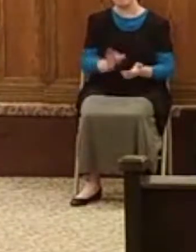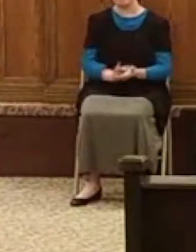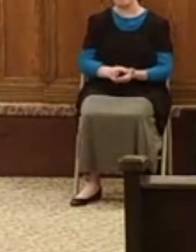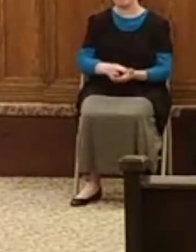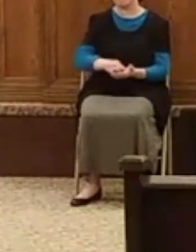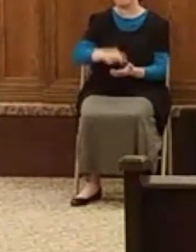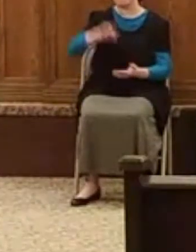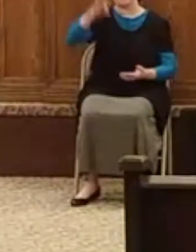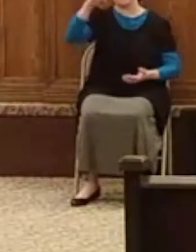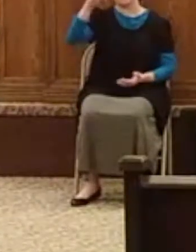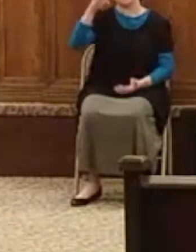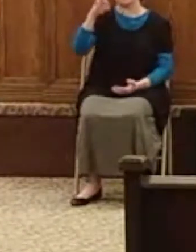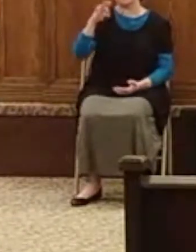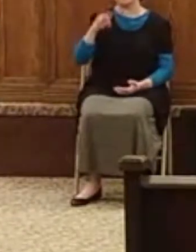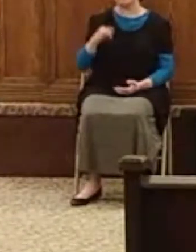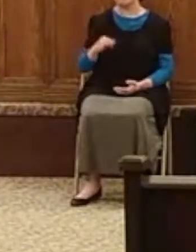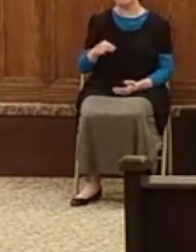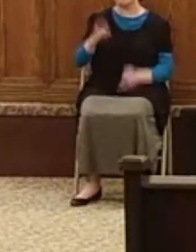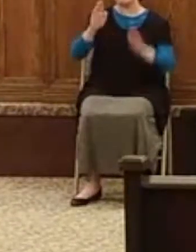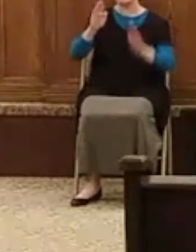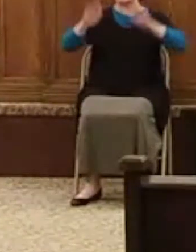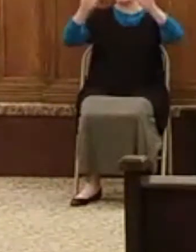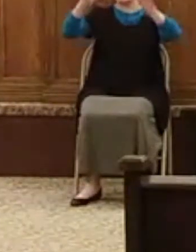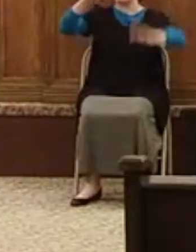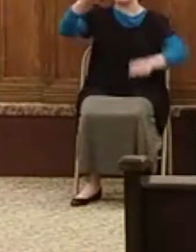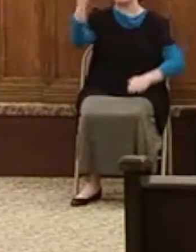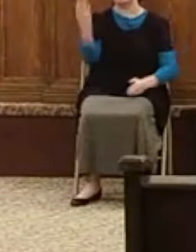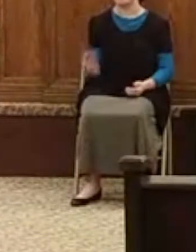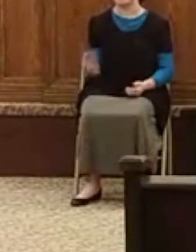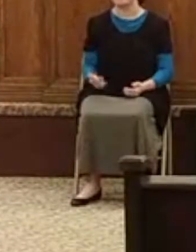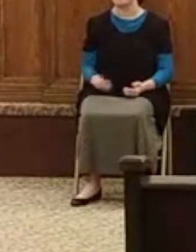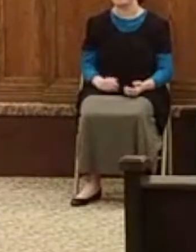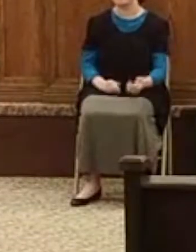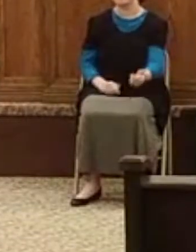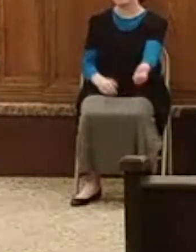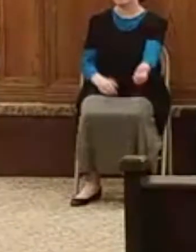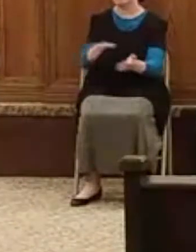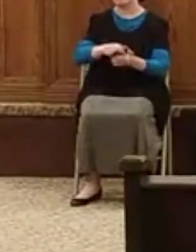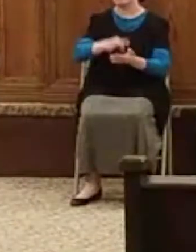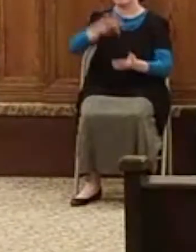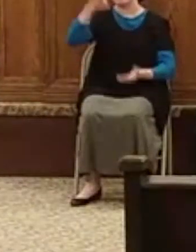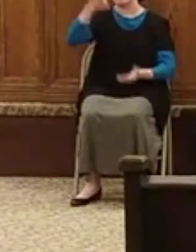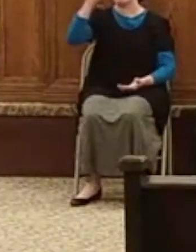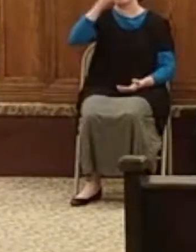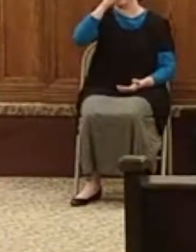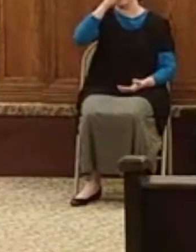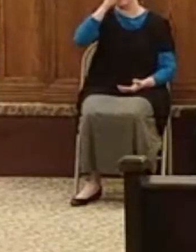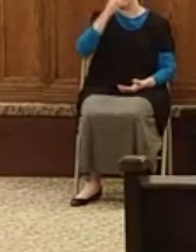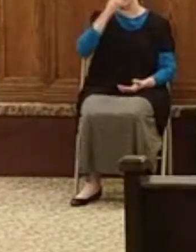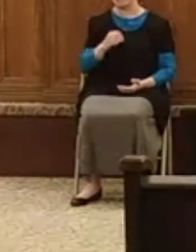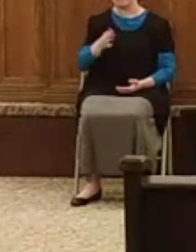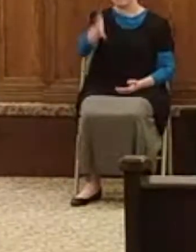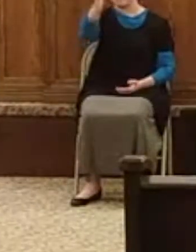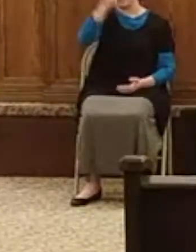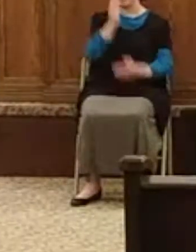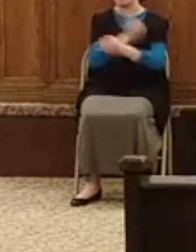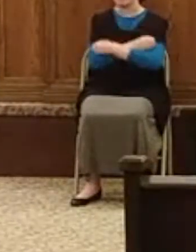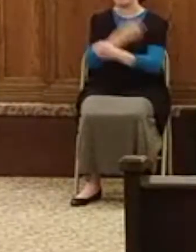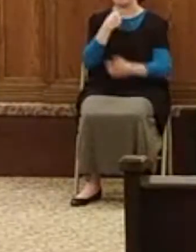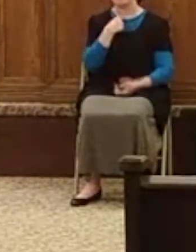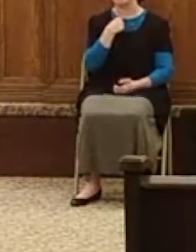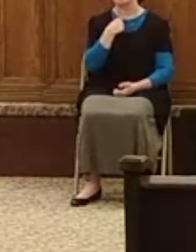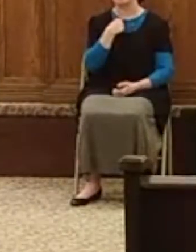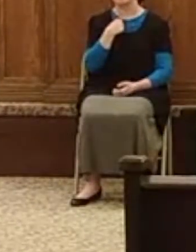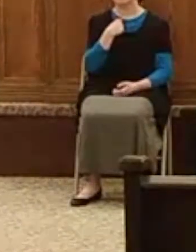What I found was His amazing grace. Yes, sir. What I found was a God who loved